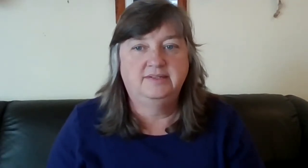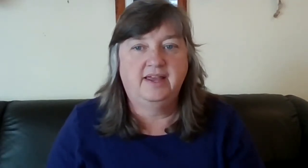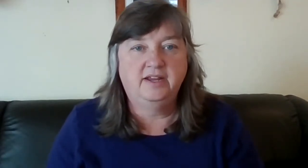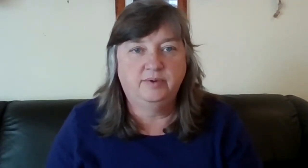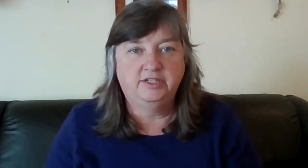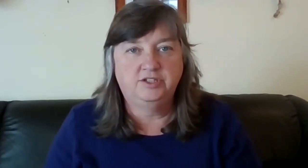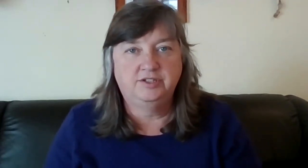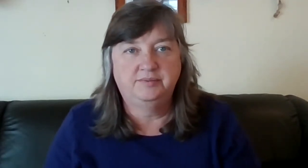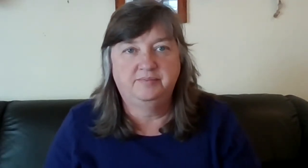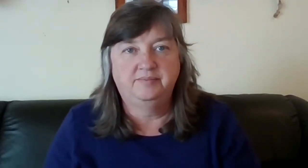Sandwich